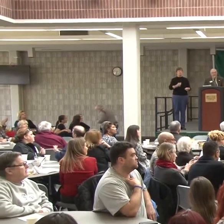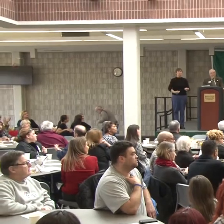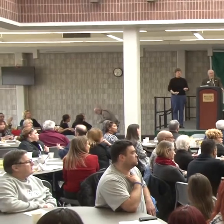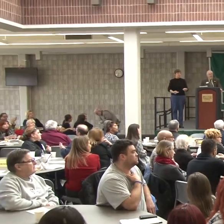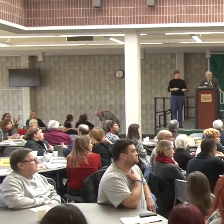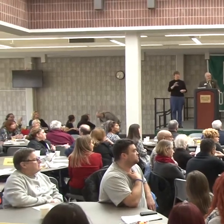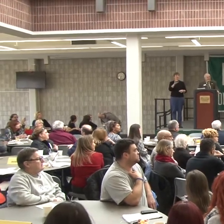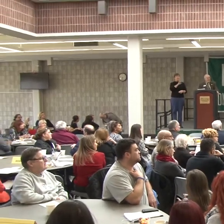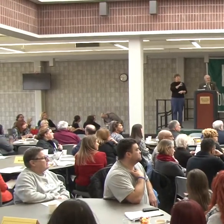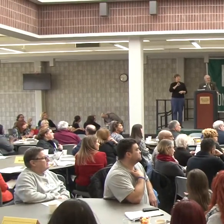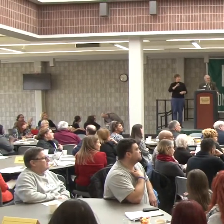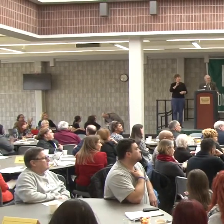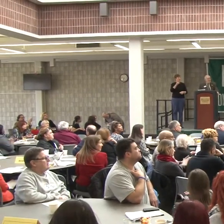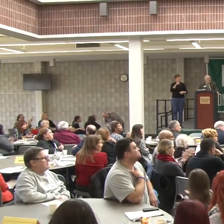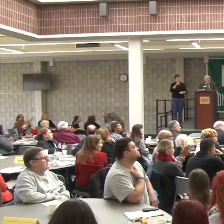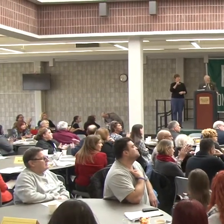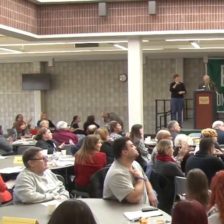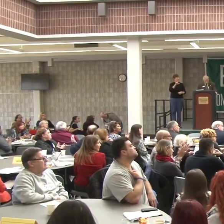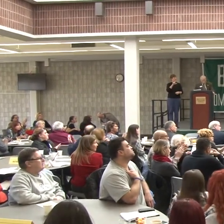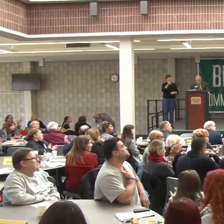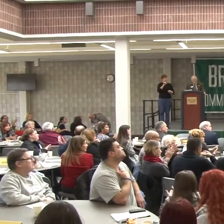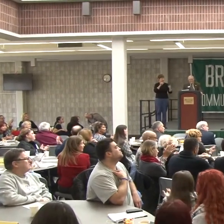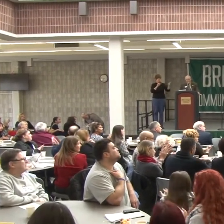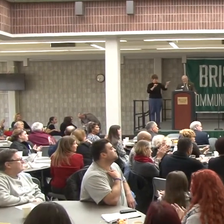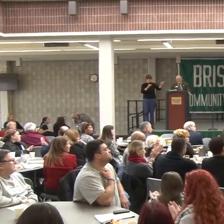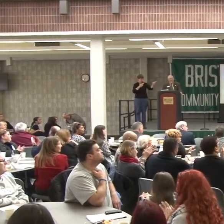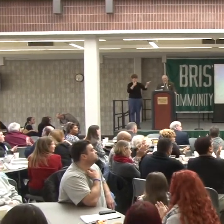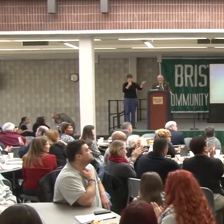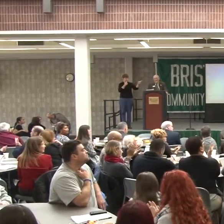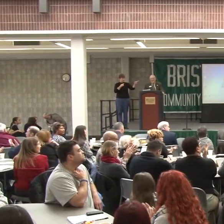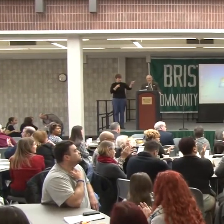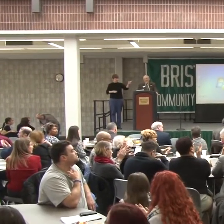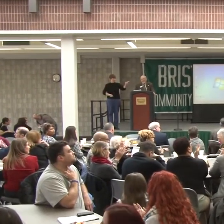Senator Michael Rodericks. Senator Rodericks.